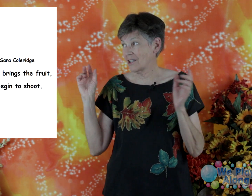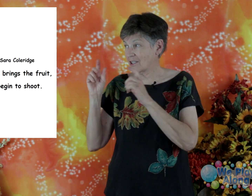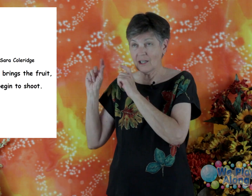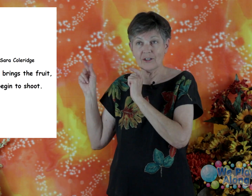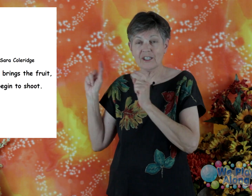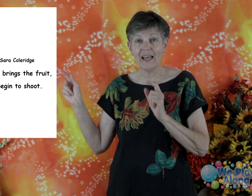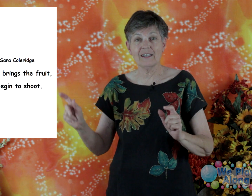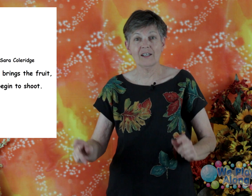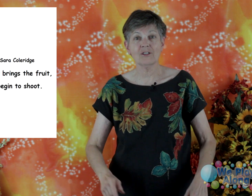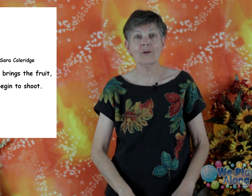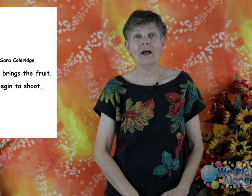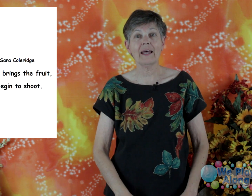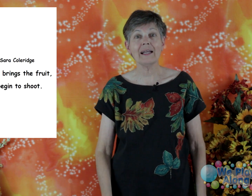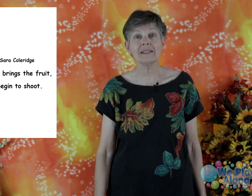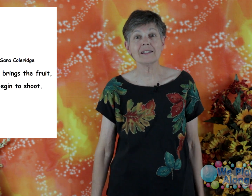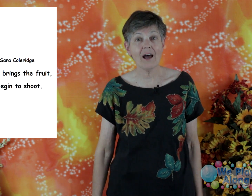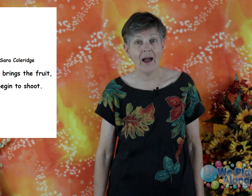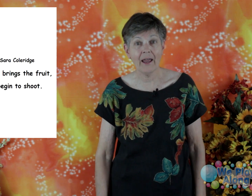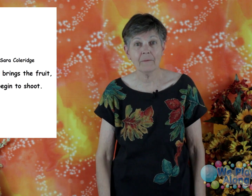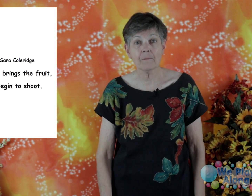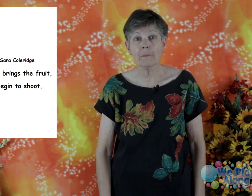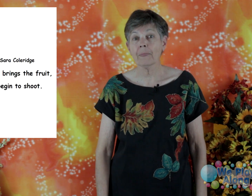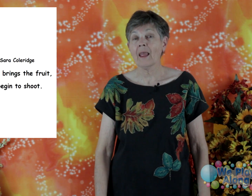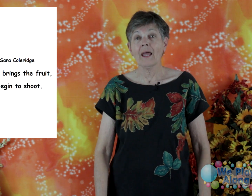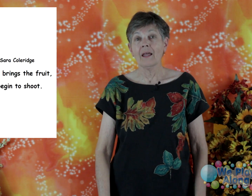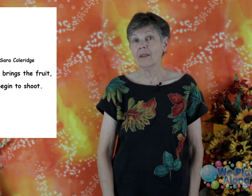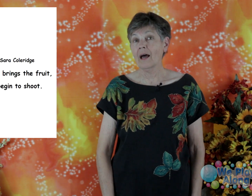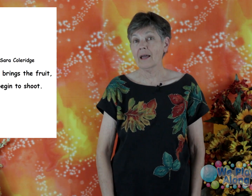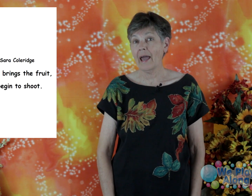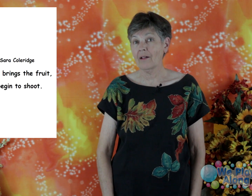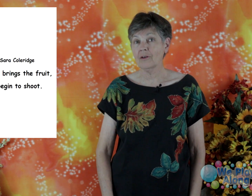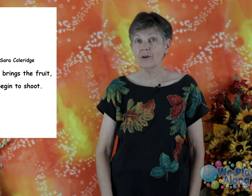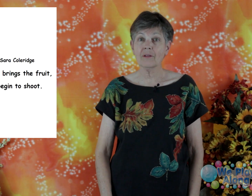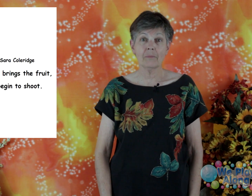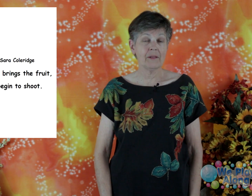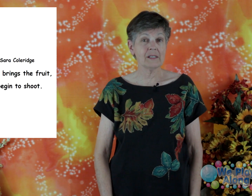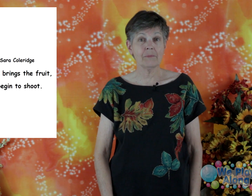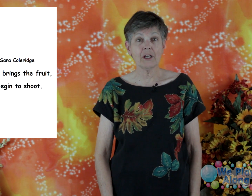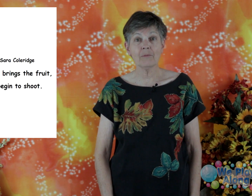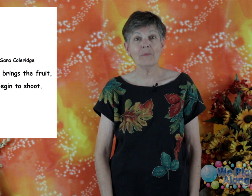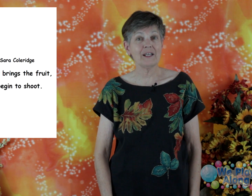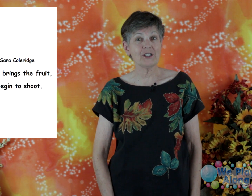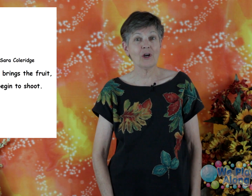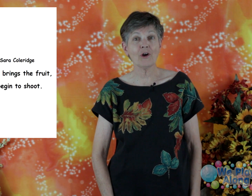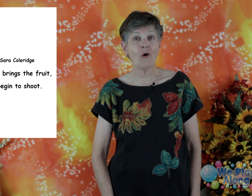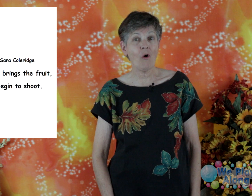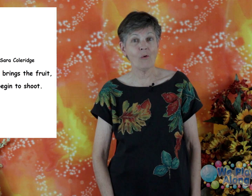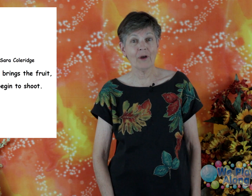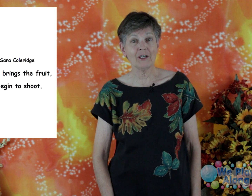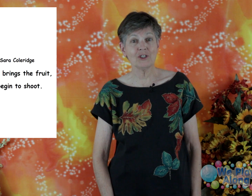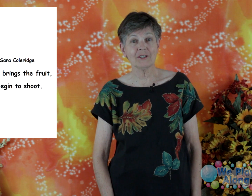just little stanzas. So now let's sign a calendar, the month of September, by Sara Coleridge.